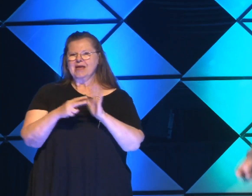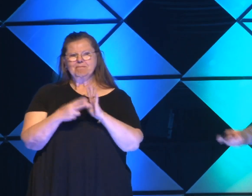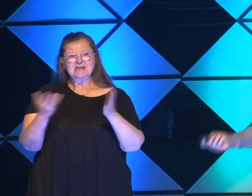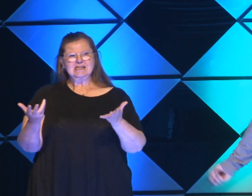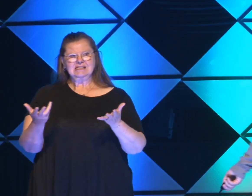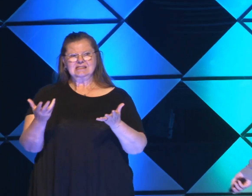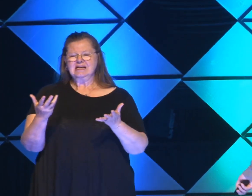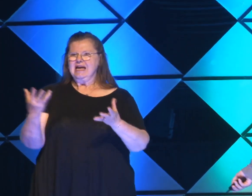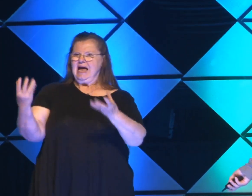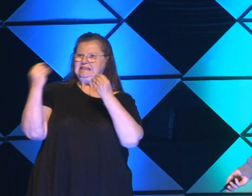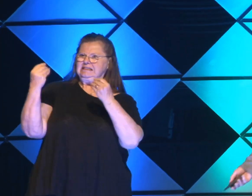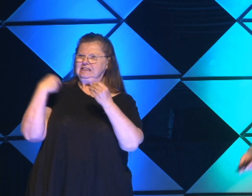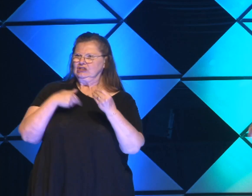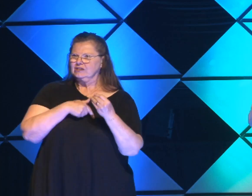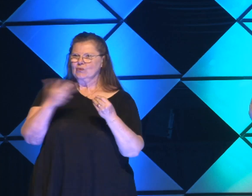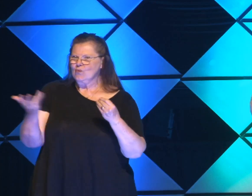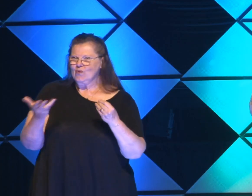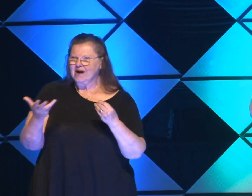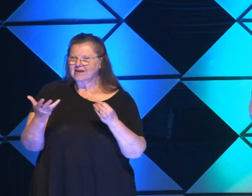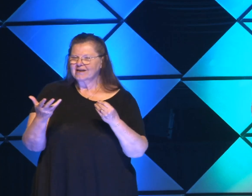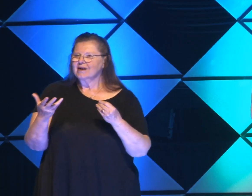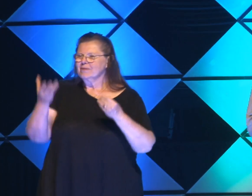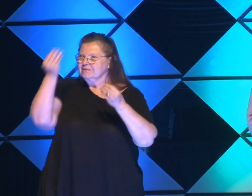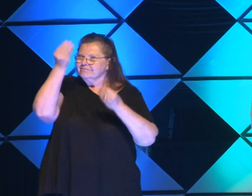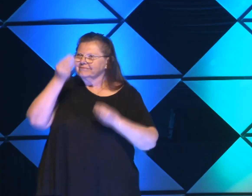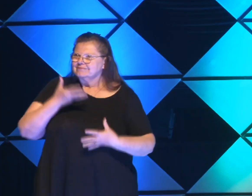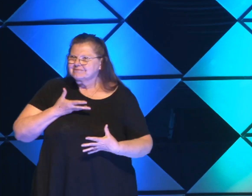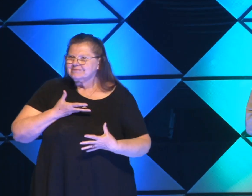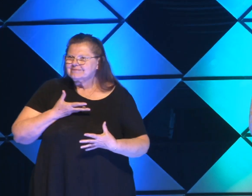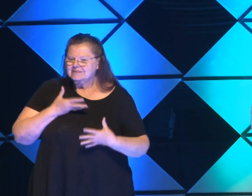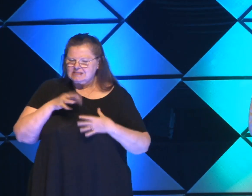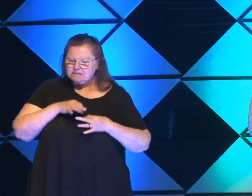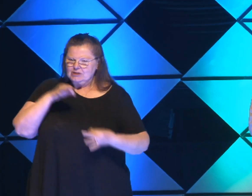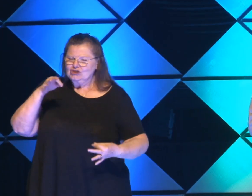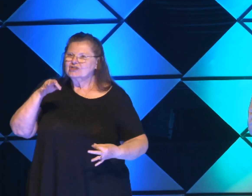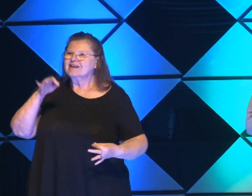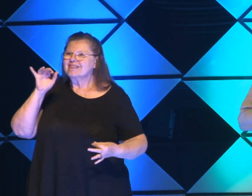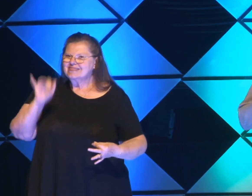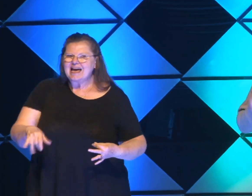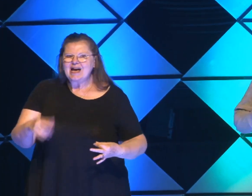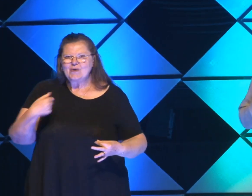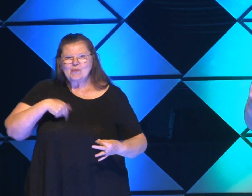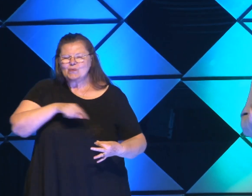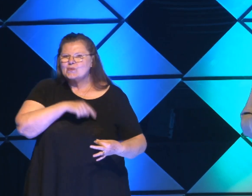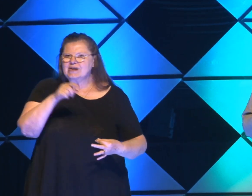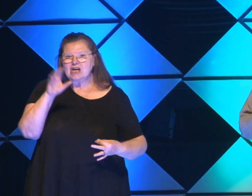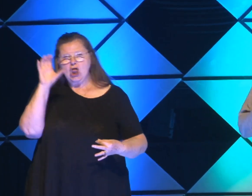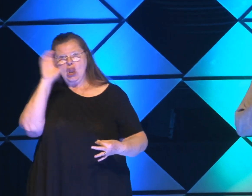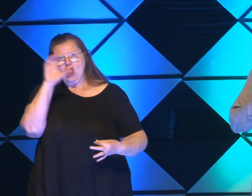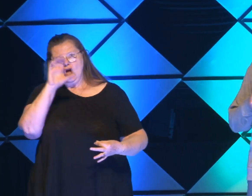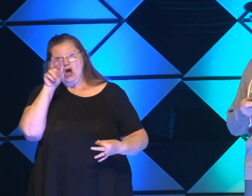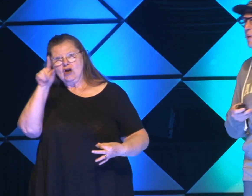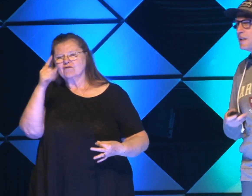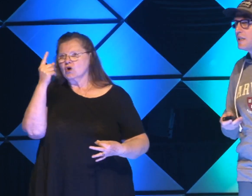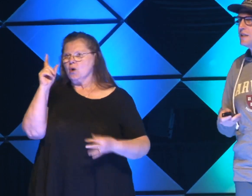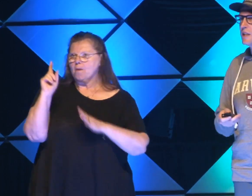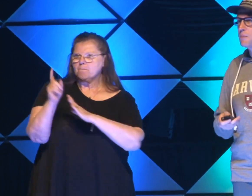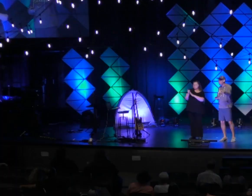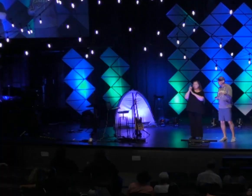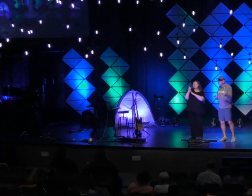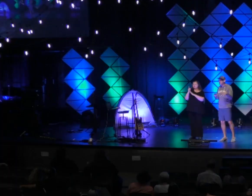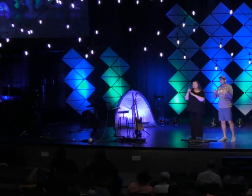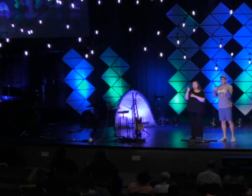was teaching us as kind of informing us spiritually in that tradition was that we shouldn't be looking for just these moments,